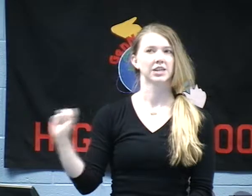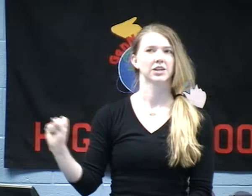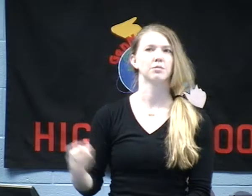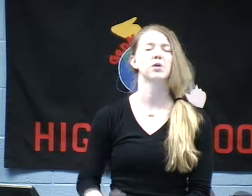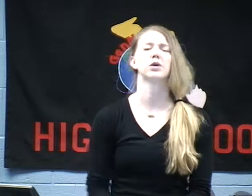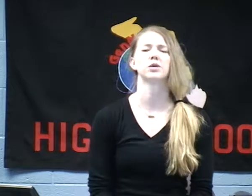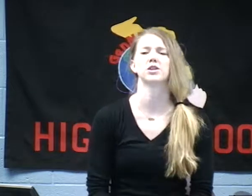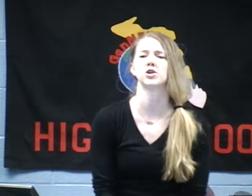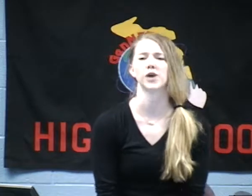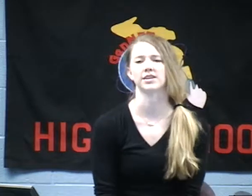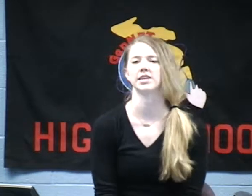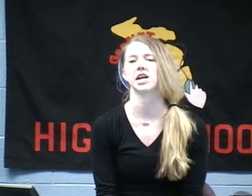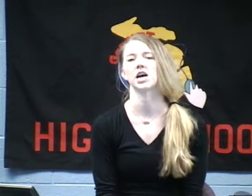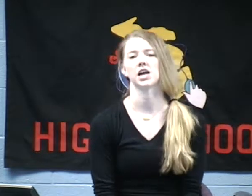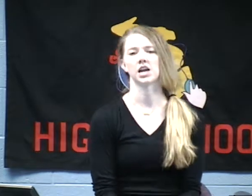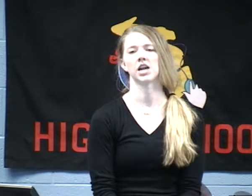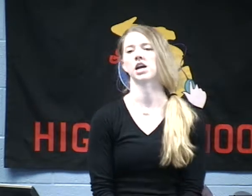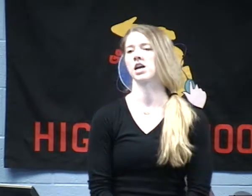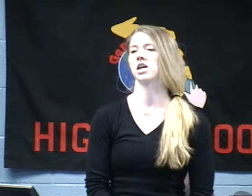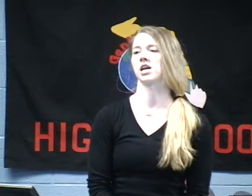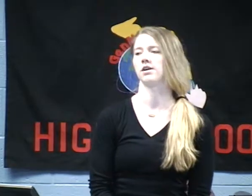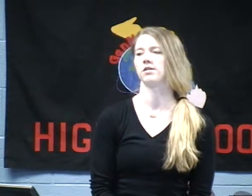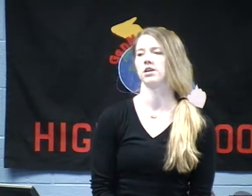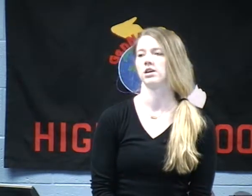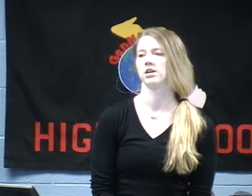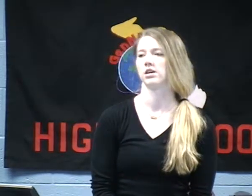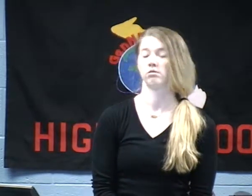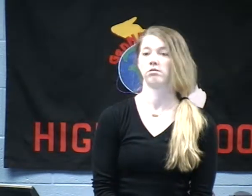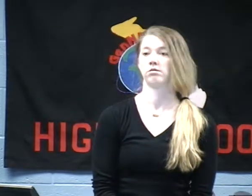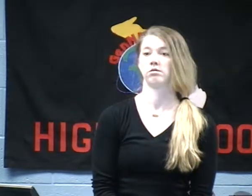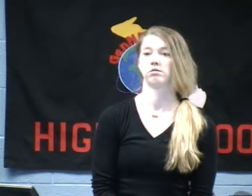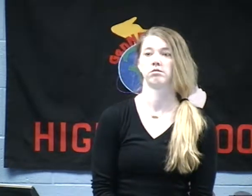Give me a word with two S's in it. Less.